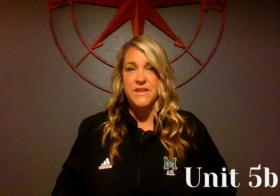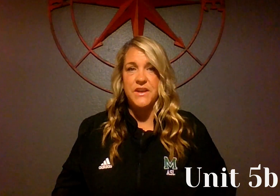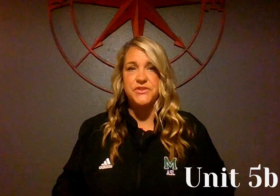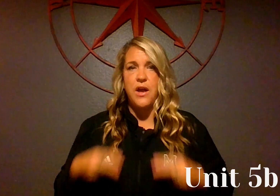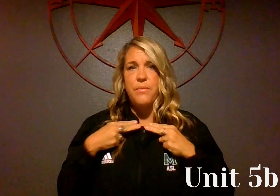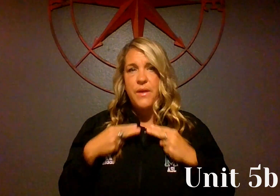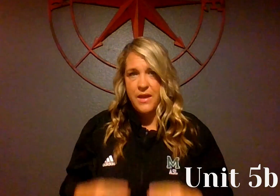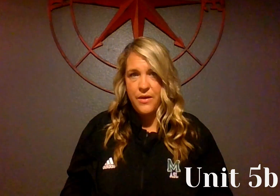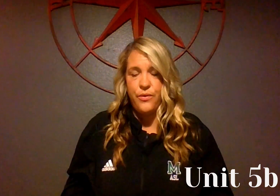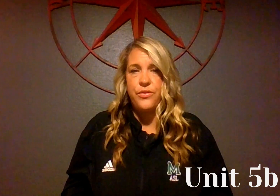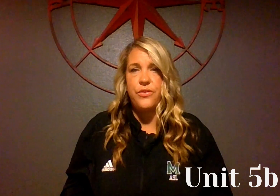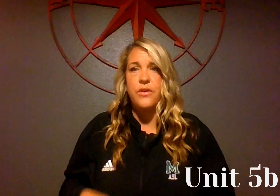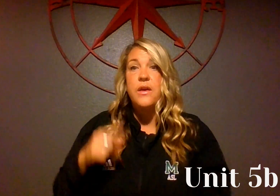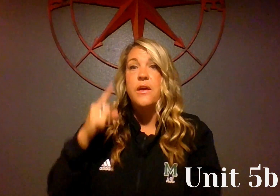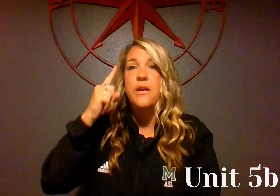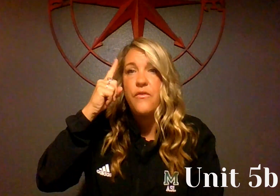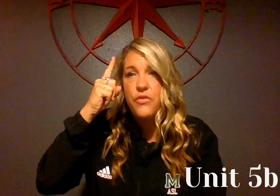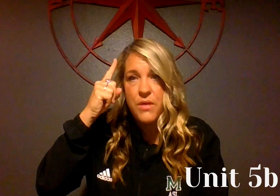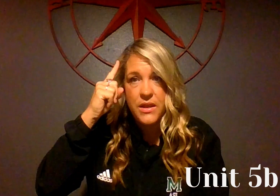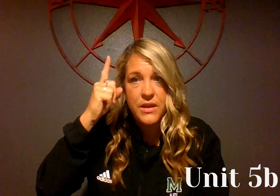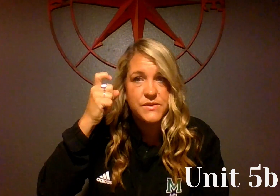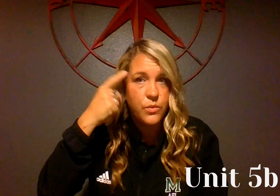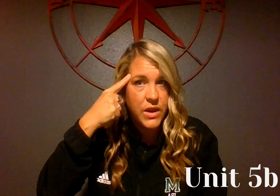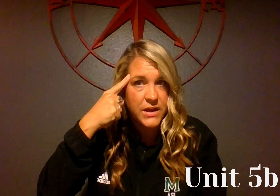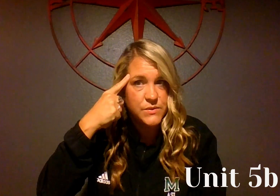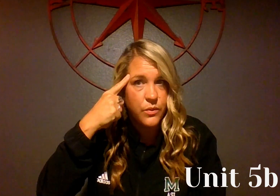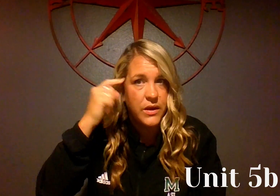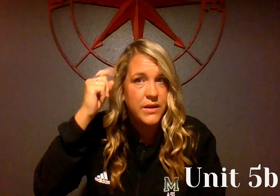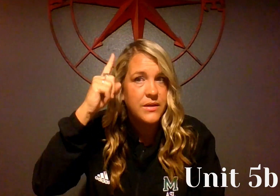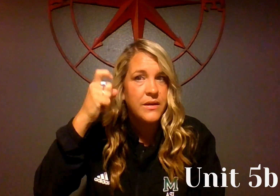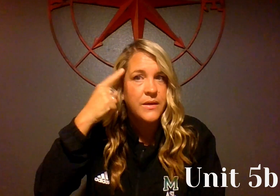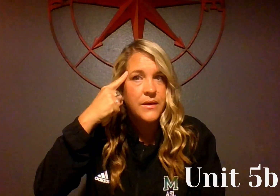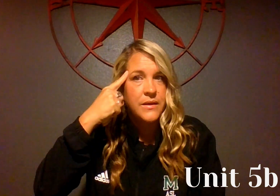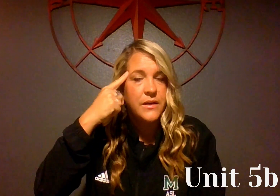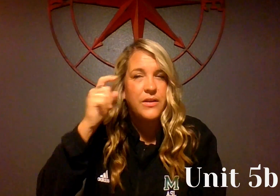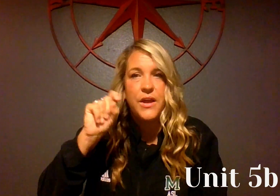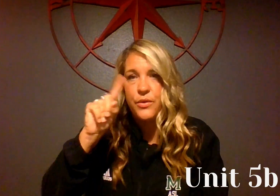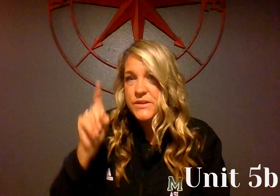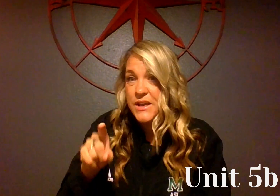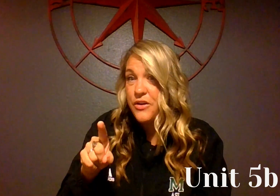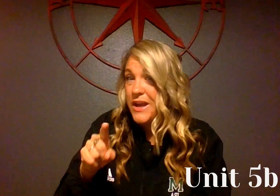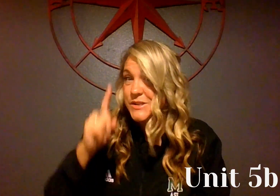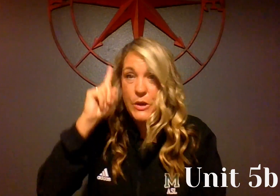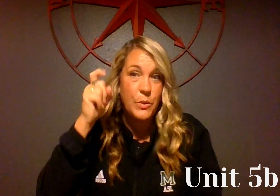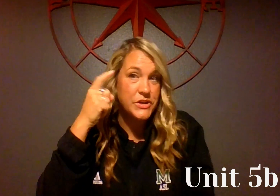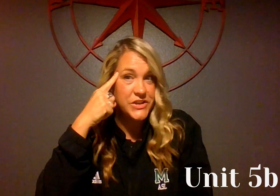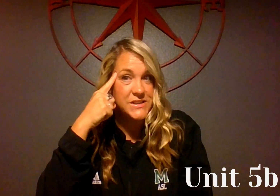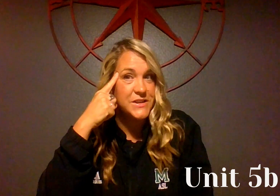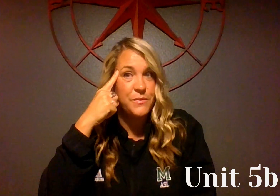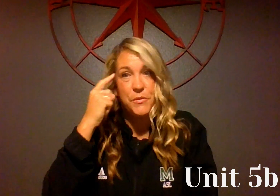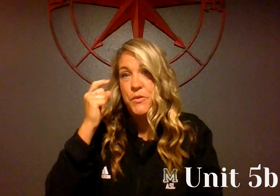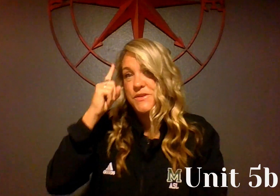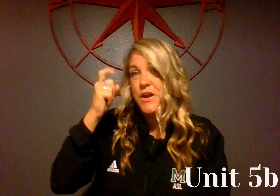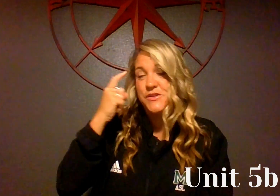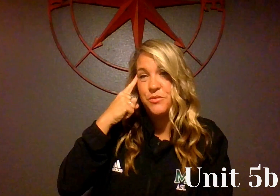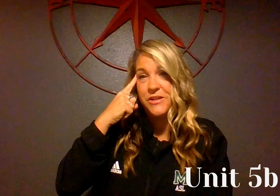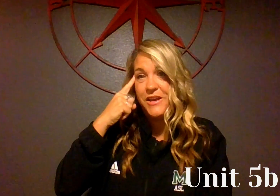and they drop health. Government is a 1x1. It kind of looks like you're asking questions into people's thoughts or beliefs.